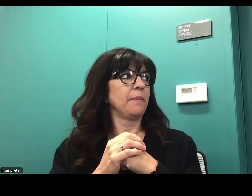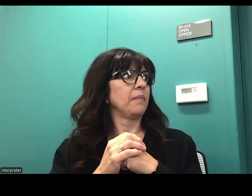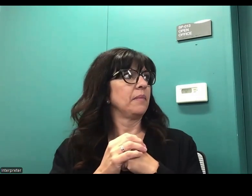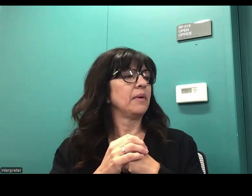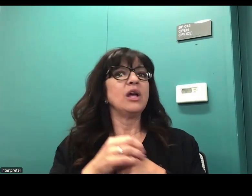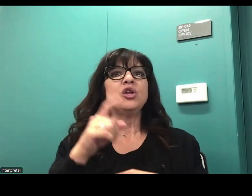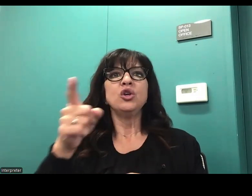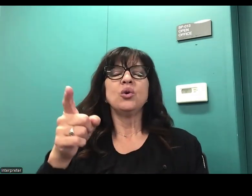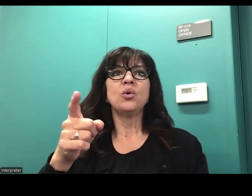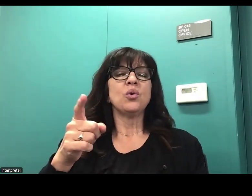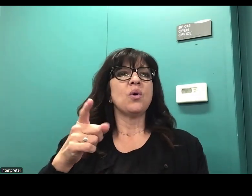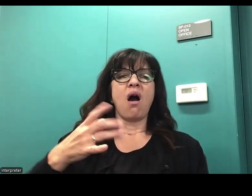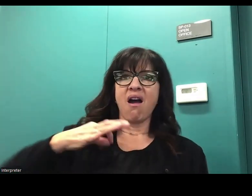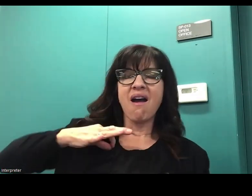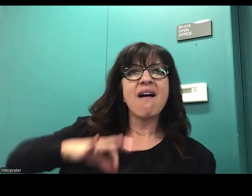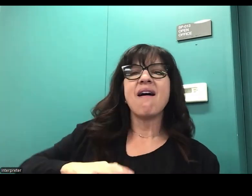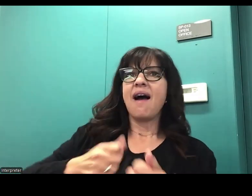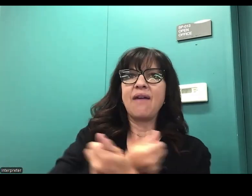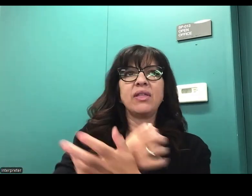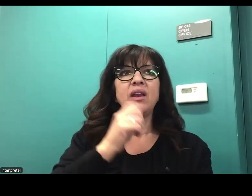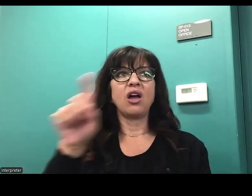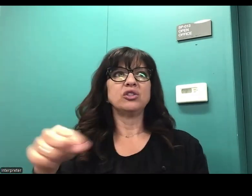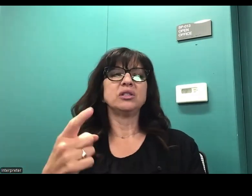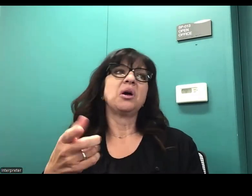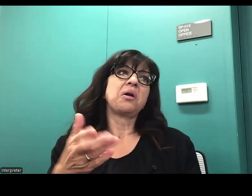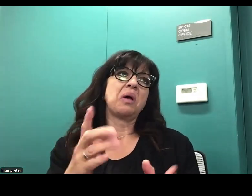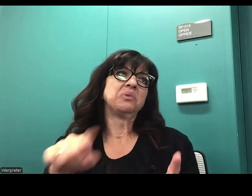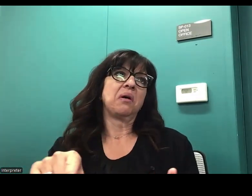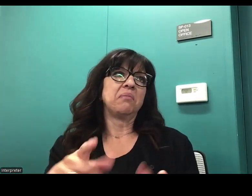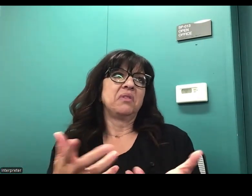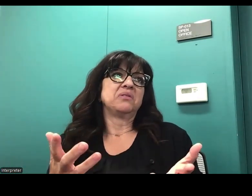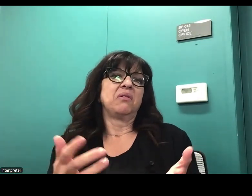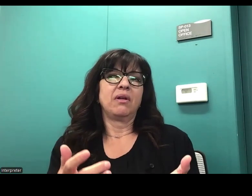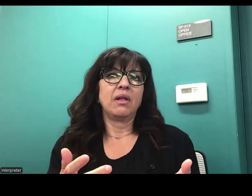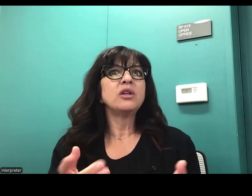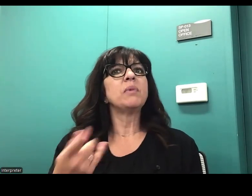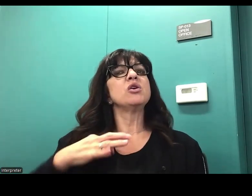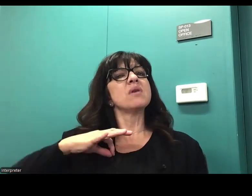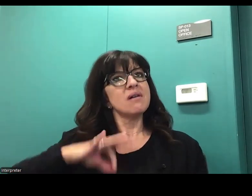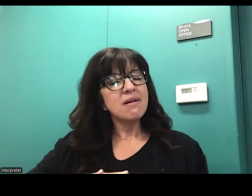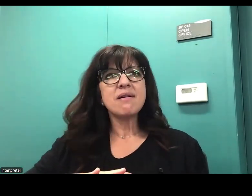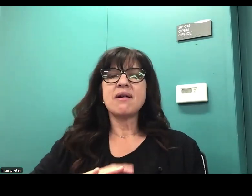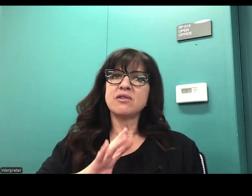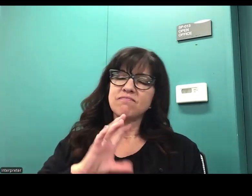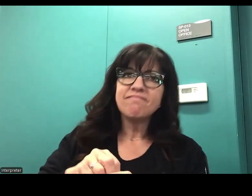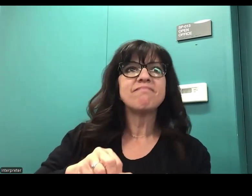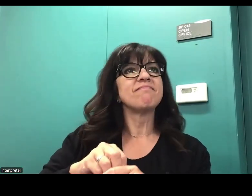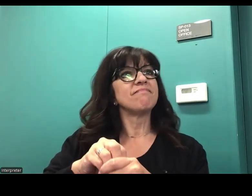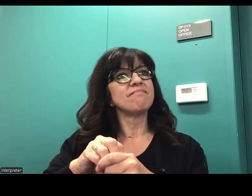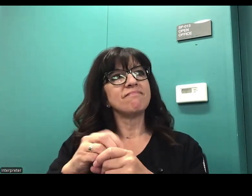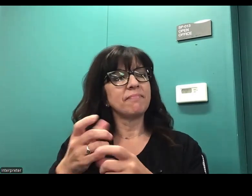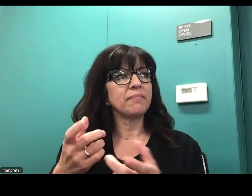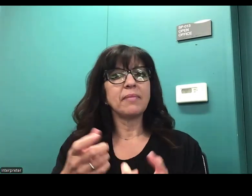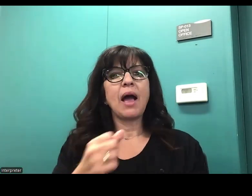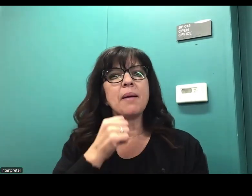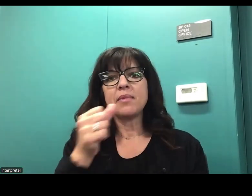that you are gaining all the benefits, not just, okay, you're allowed to come. So having your voice there. All right, I'm